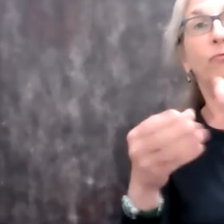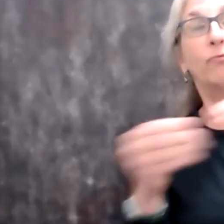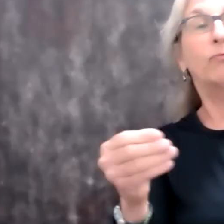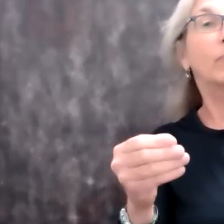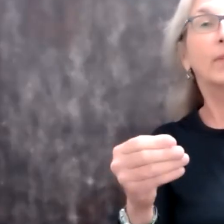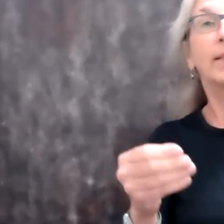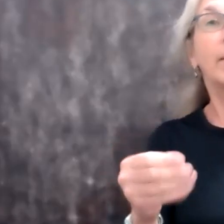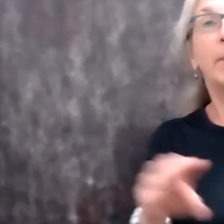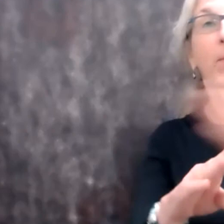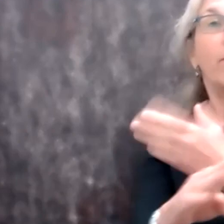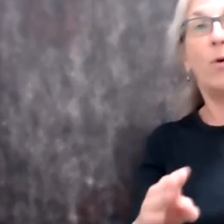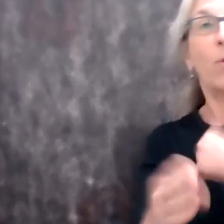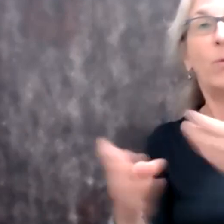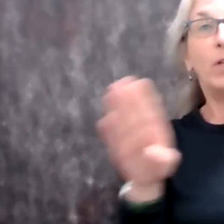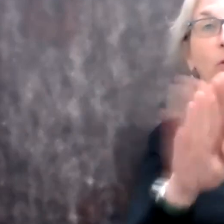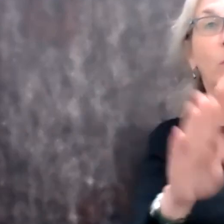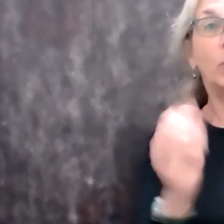our closing poll.